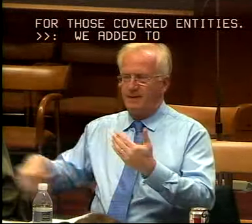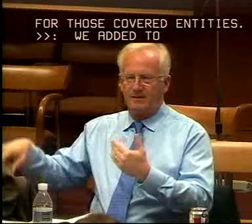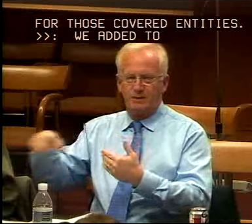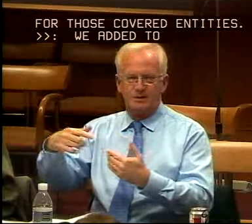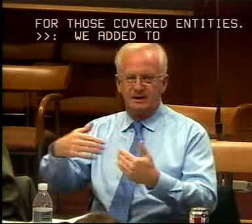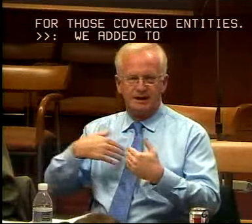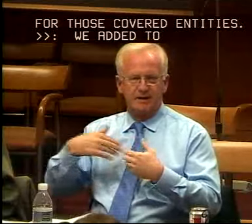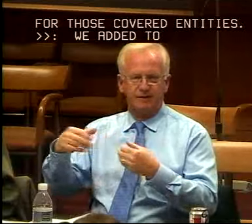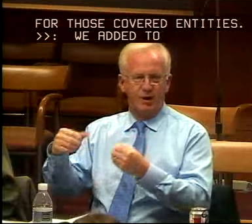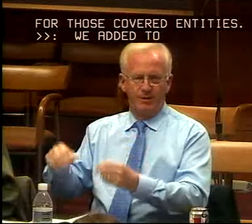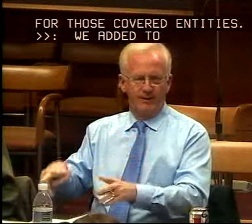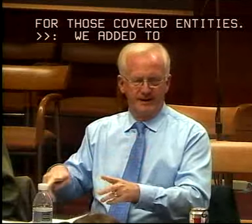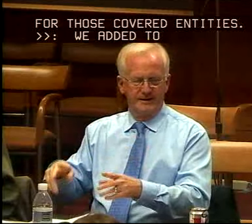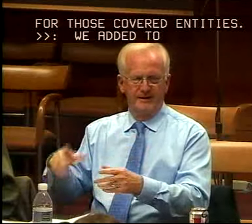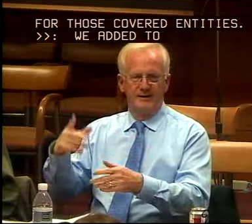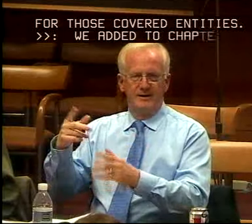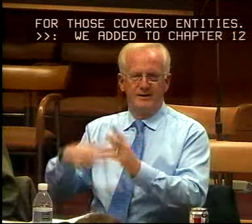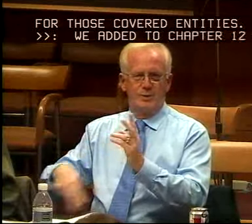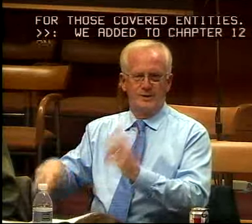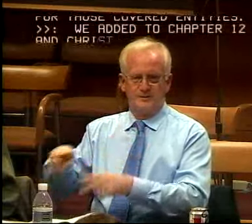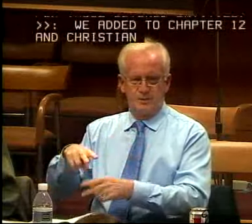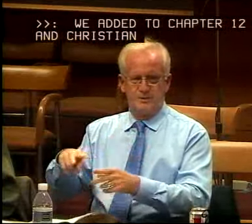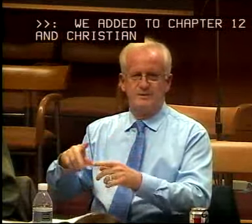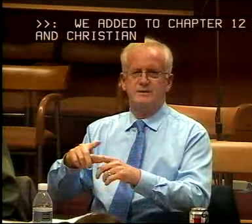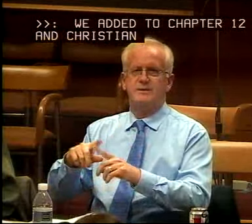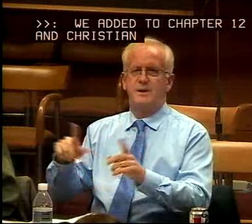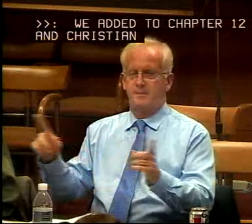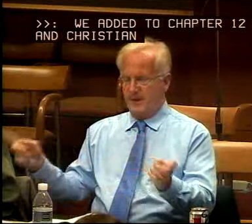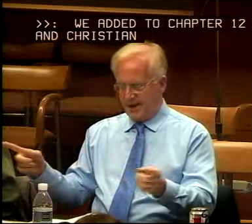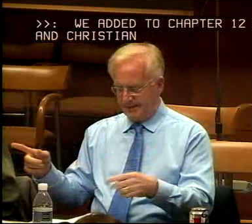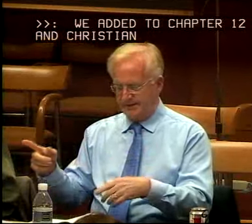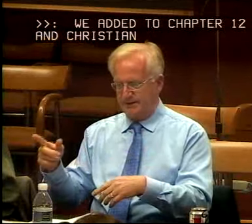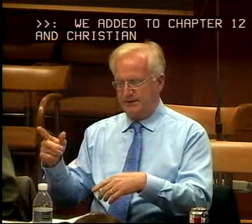know last week some of you did not have the opportunity to review that.